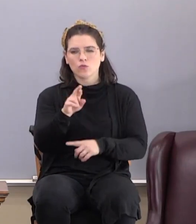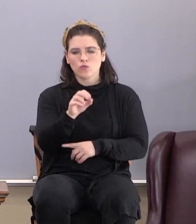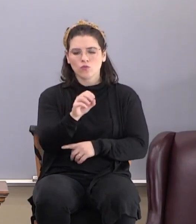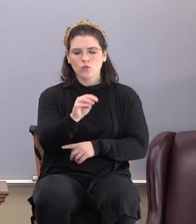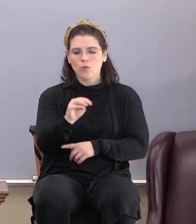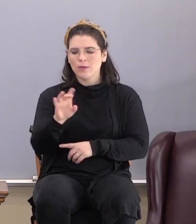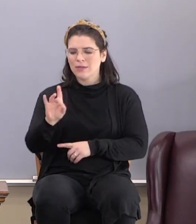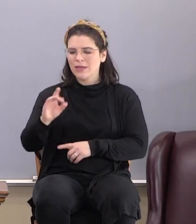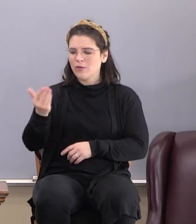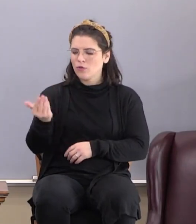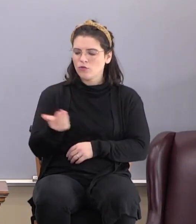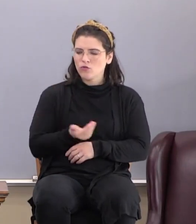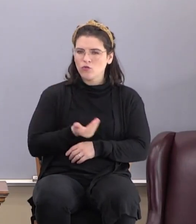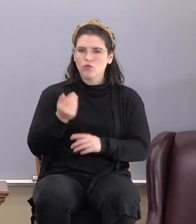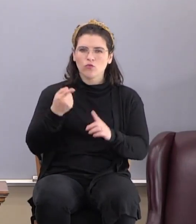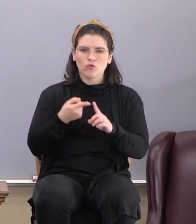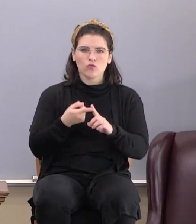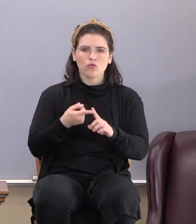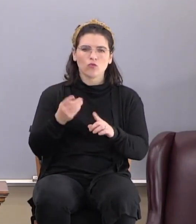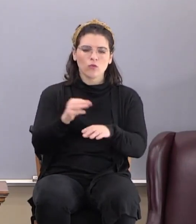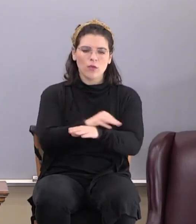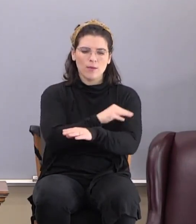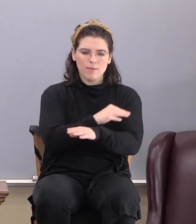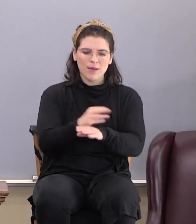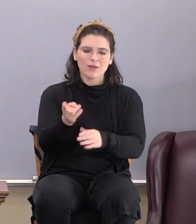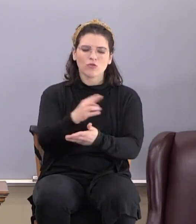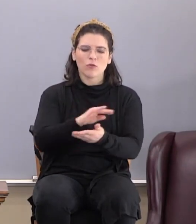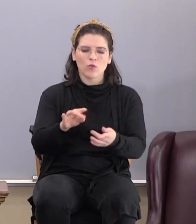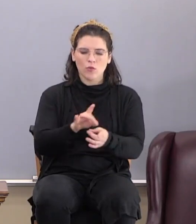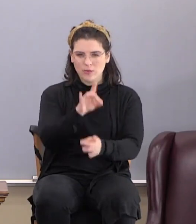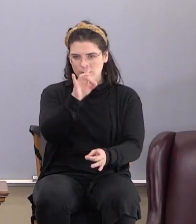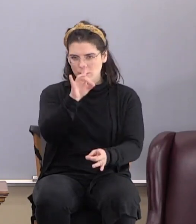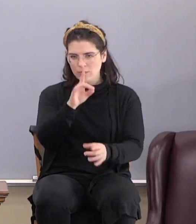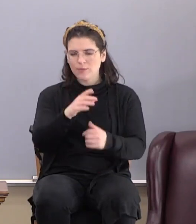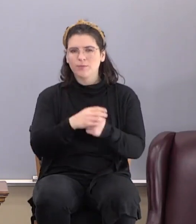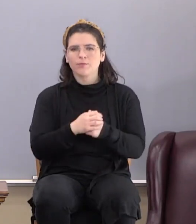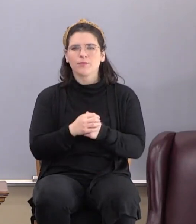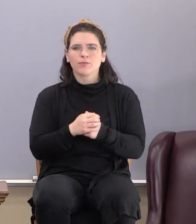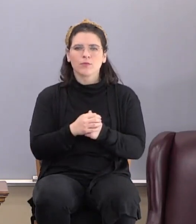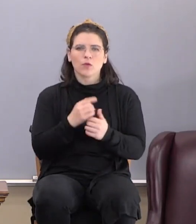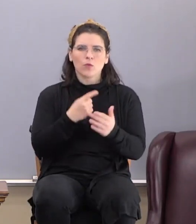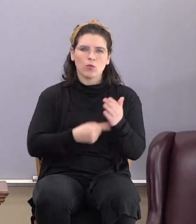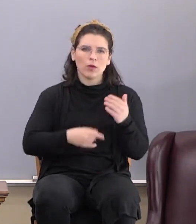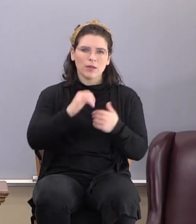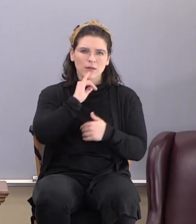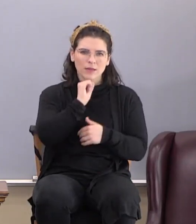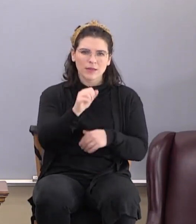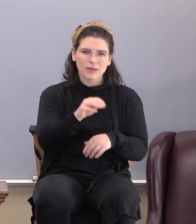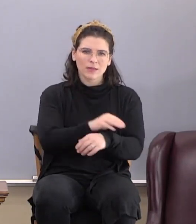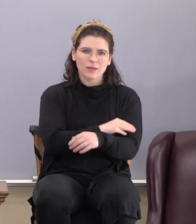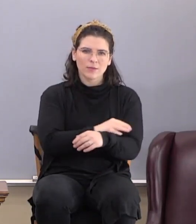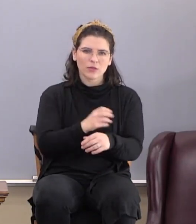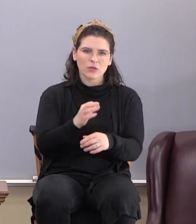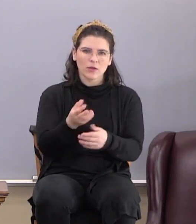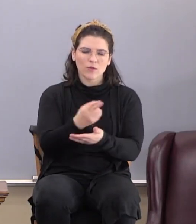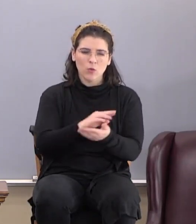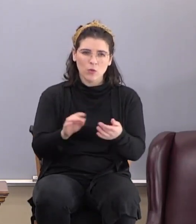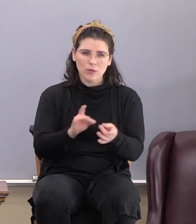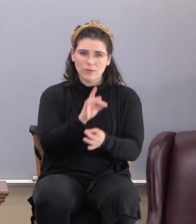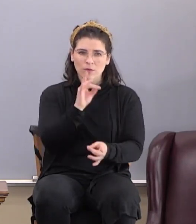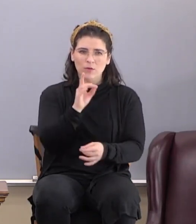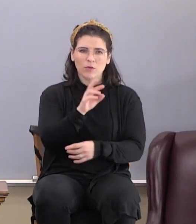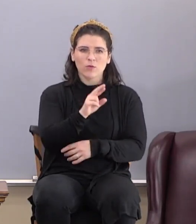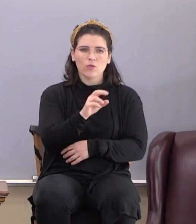we're introduced to the ministry of the Holy Spirit. What is the ministry of the Holy Spirit?